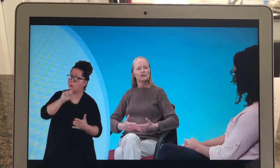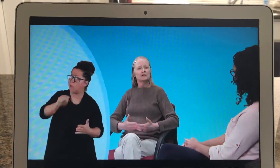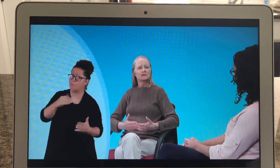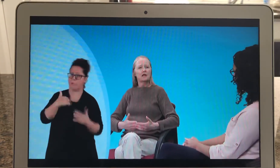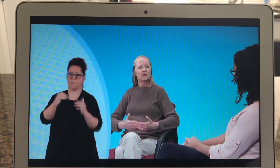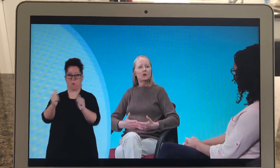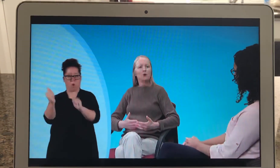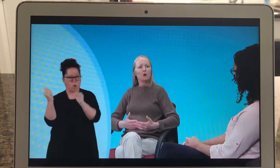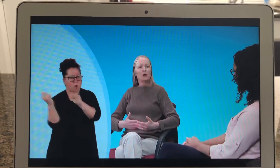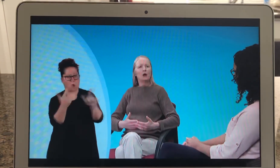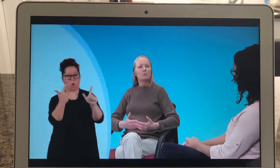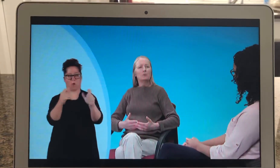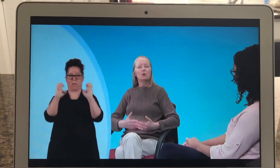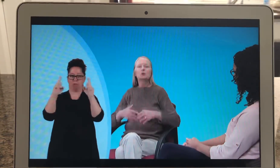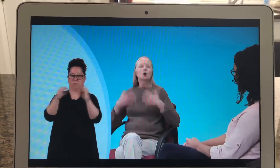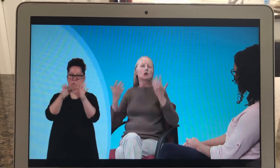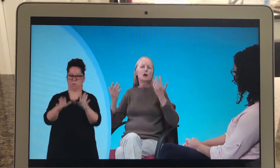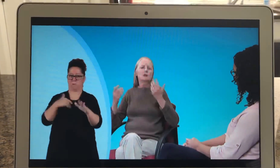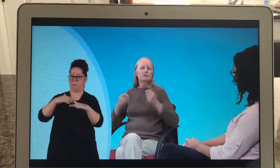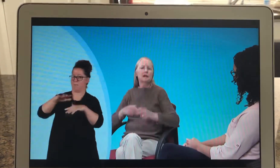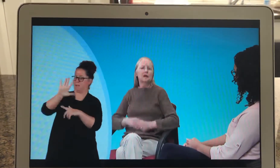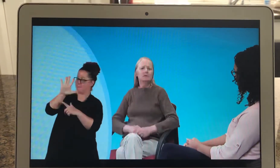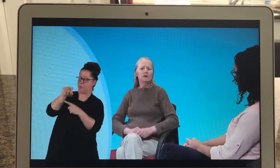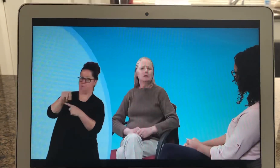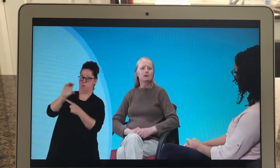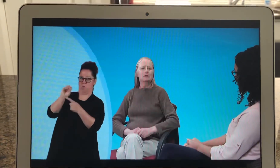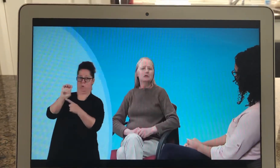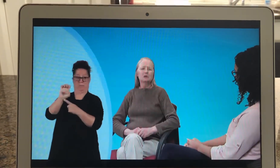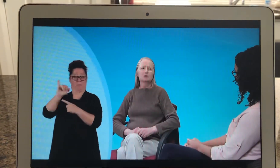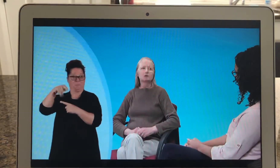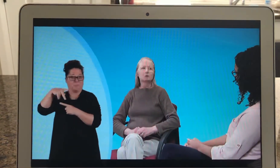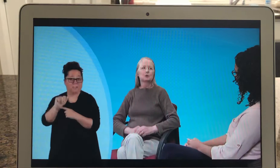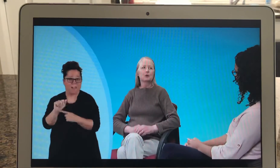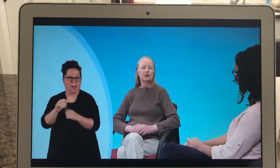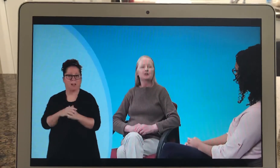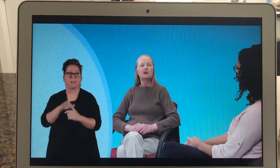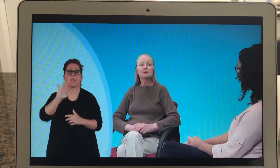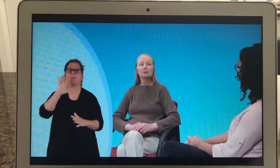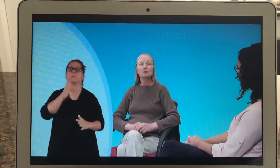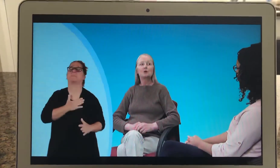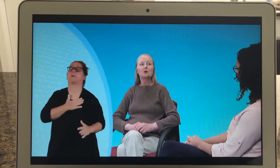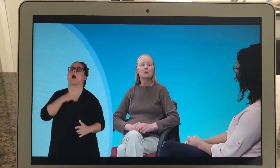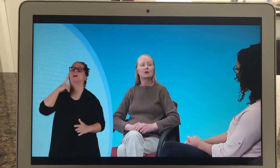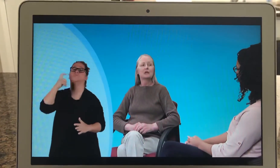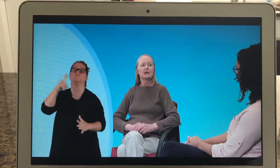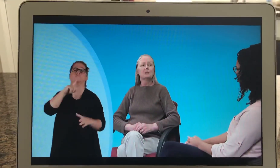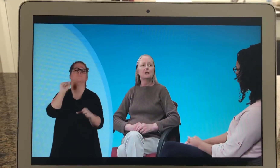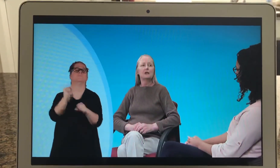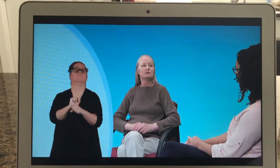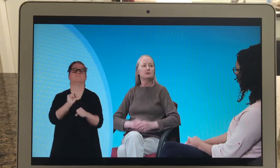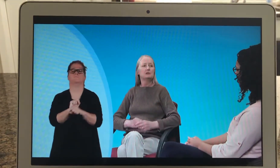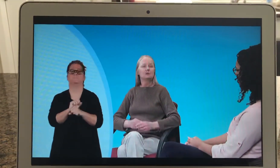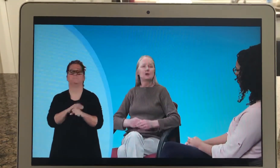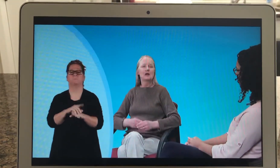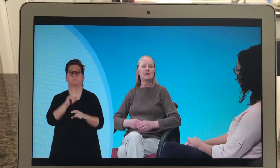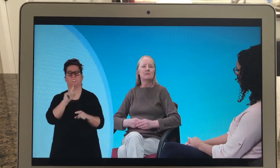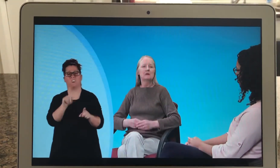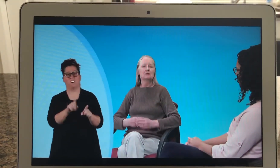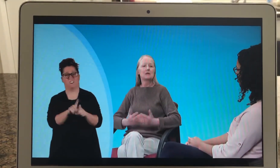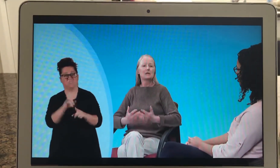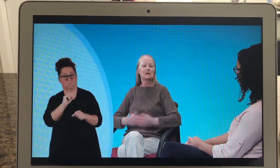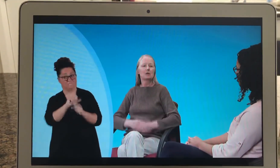Really, honestly, all of the education interpreters have 5.0. For that would be my